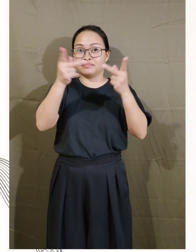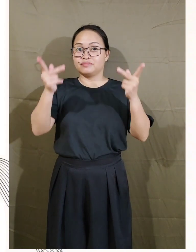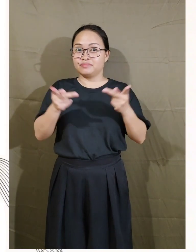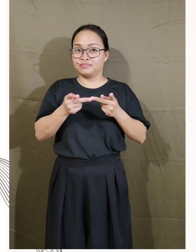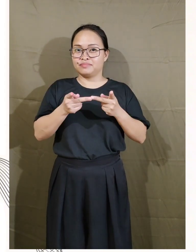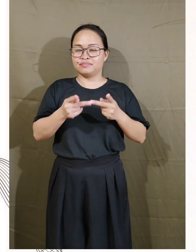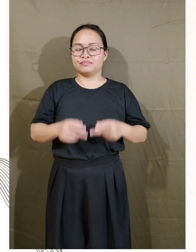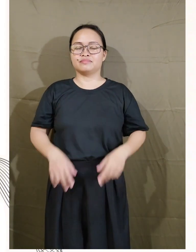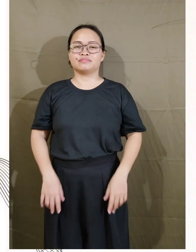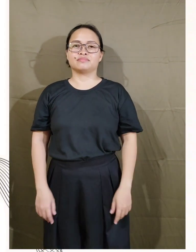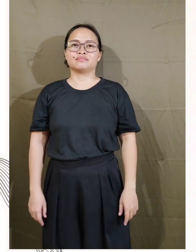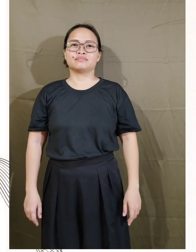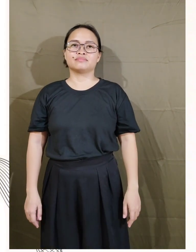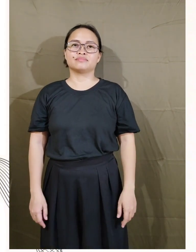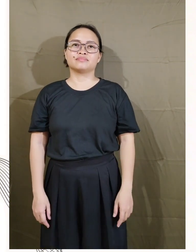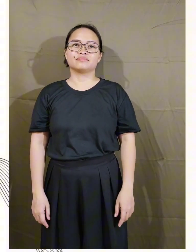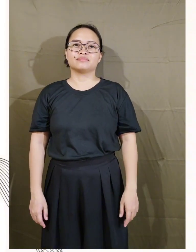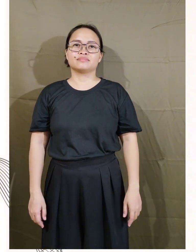Next,